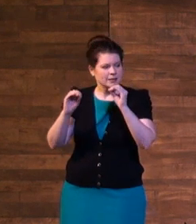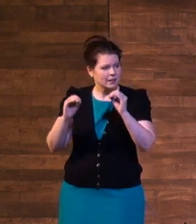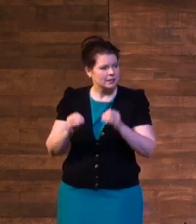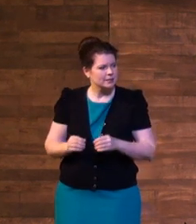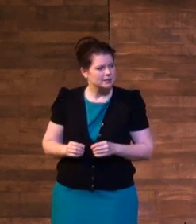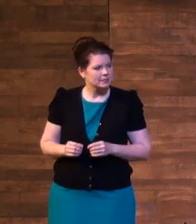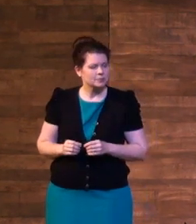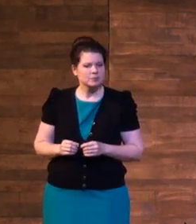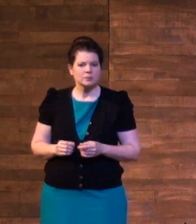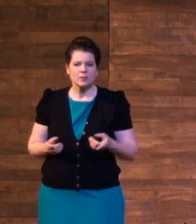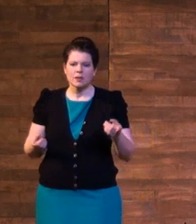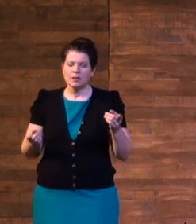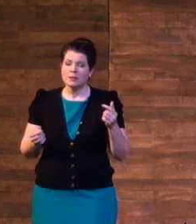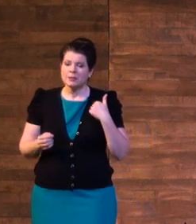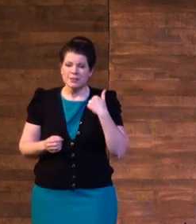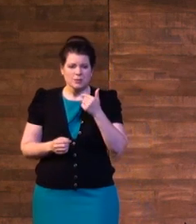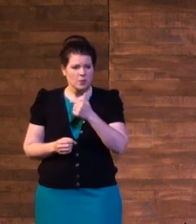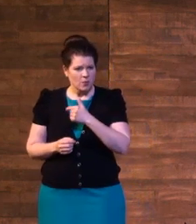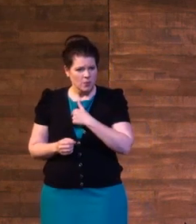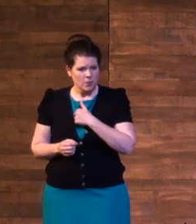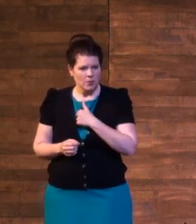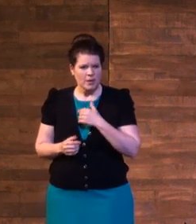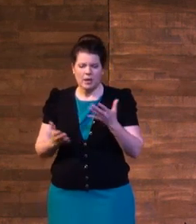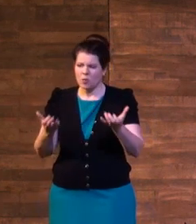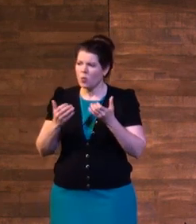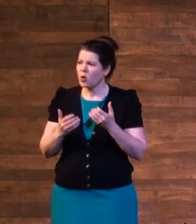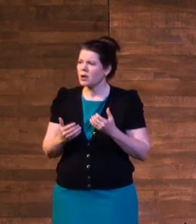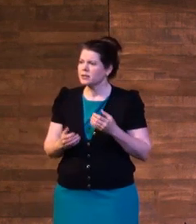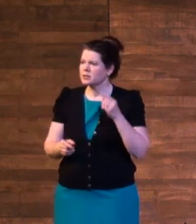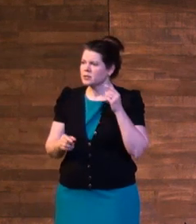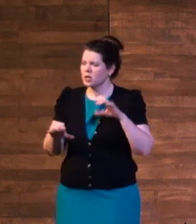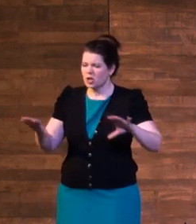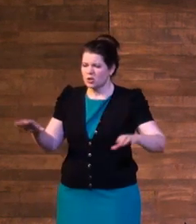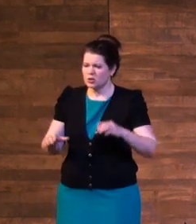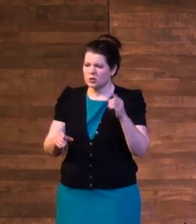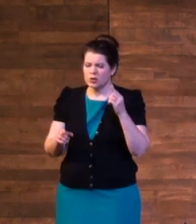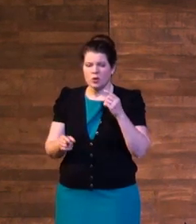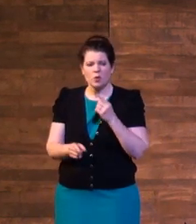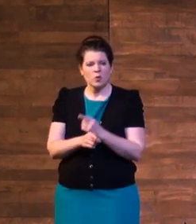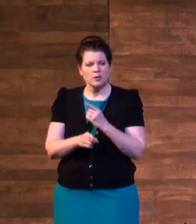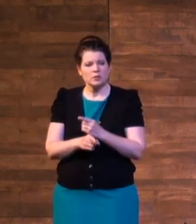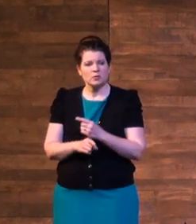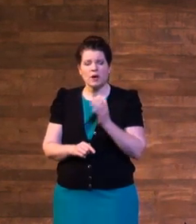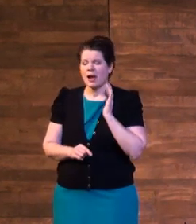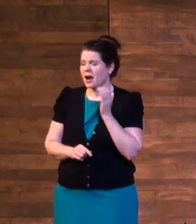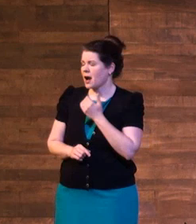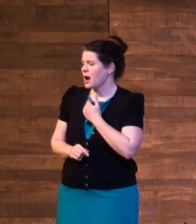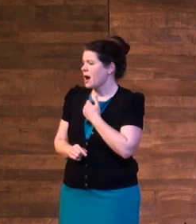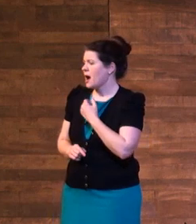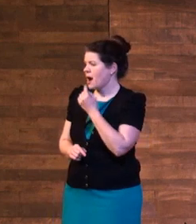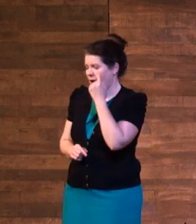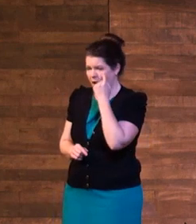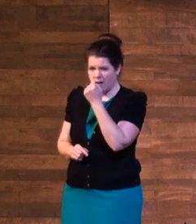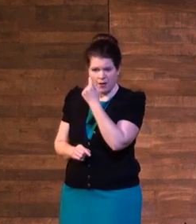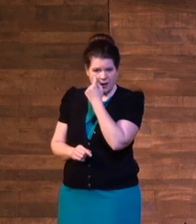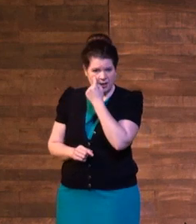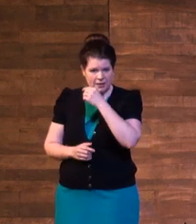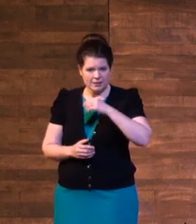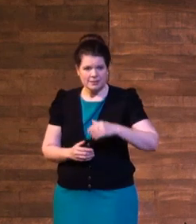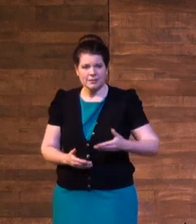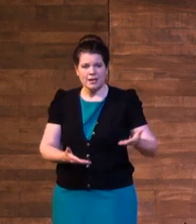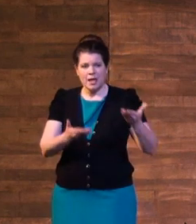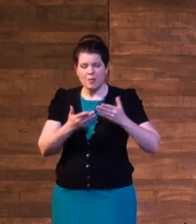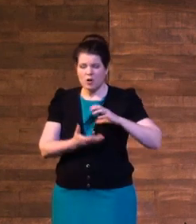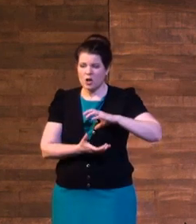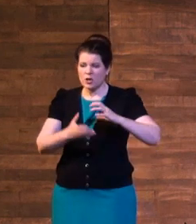real risk of doing what's right in our own eyes and bringing catastrophe on the kingdom of God. Thank God